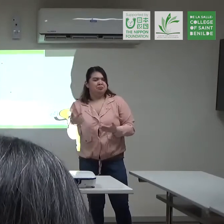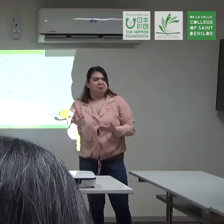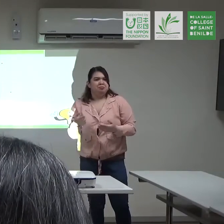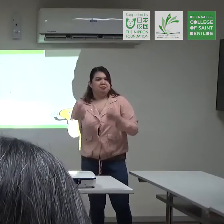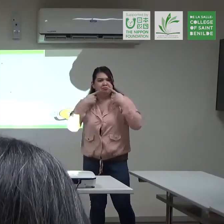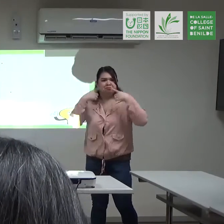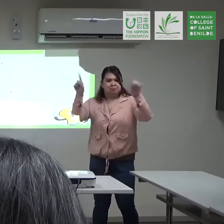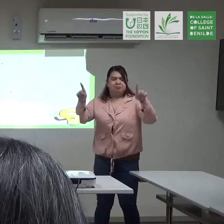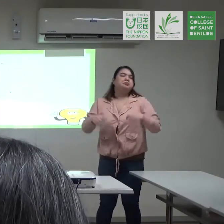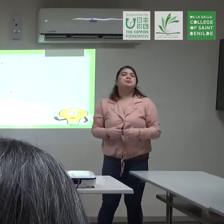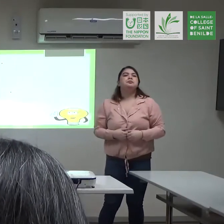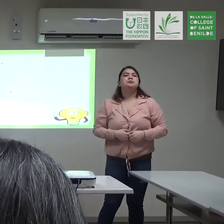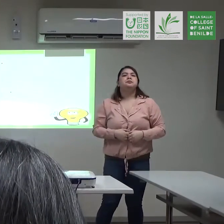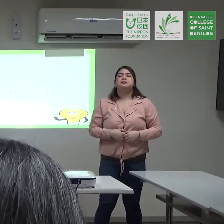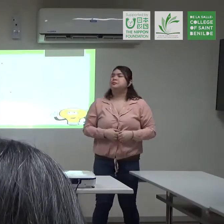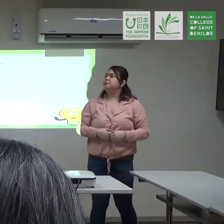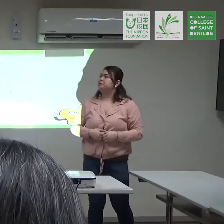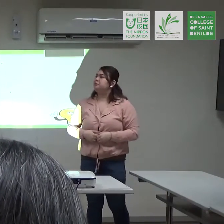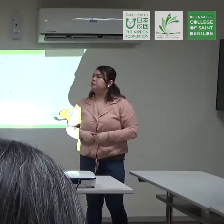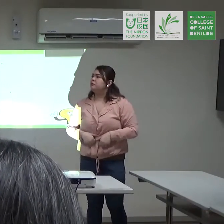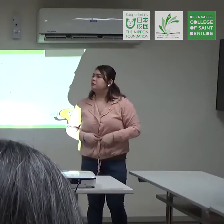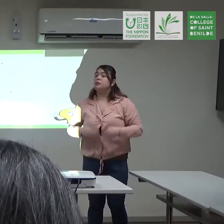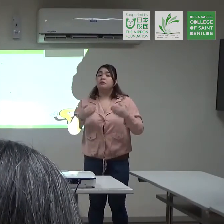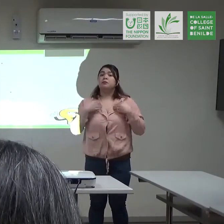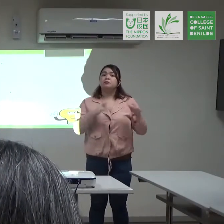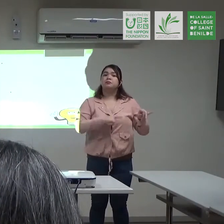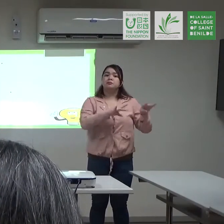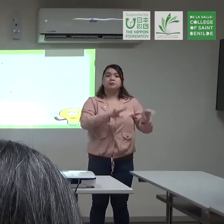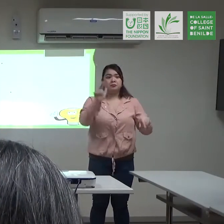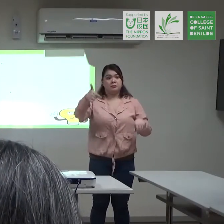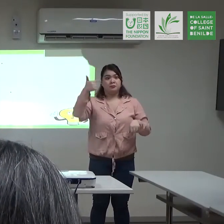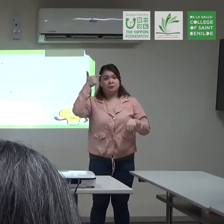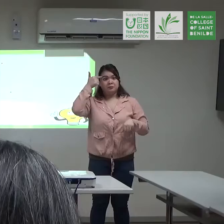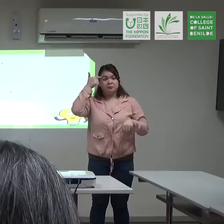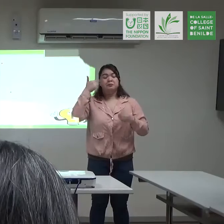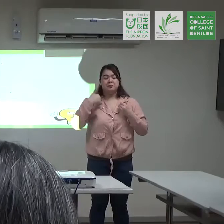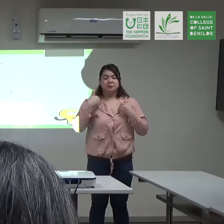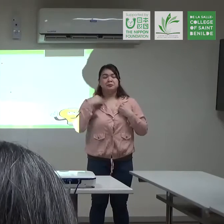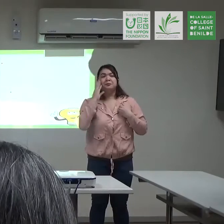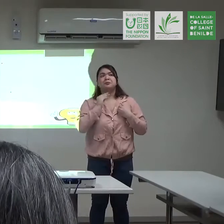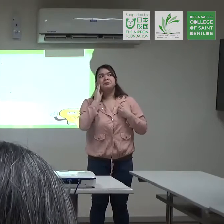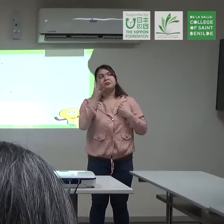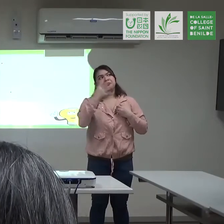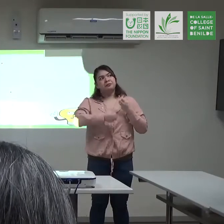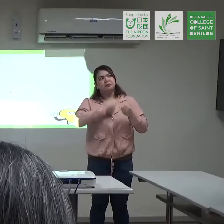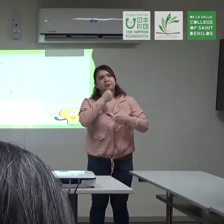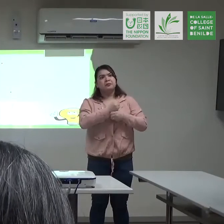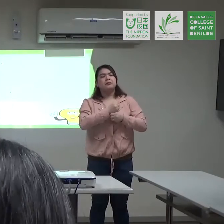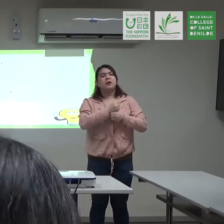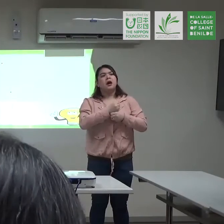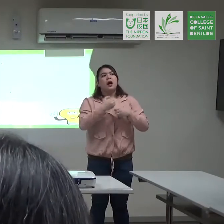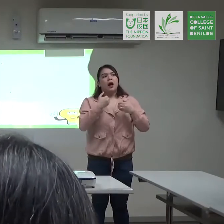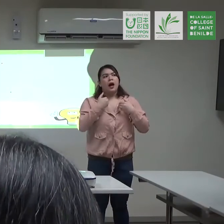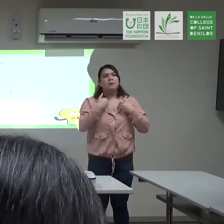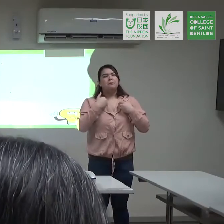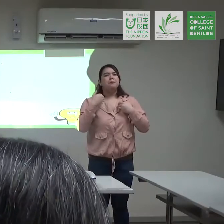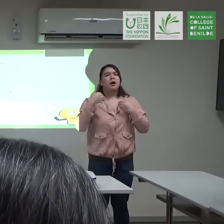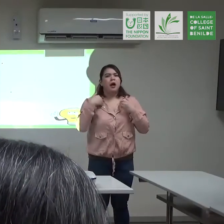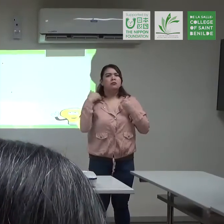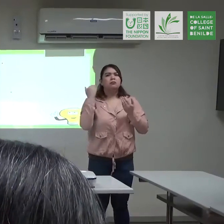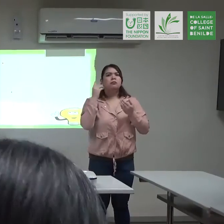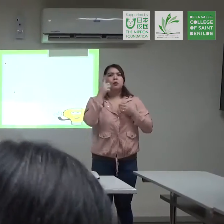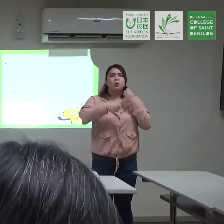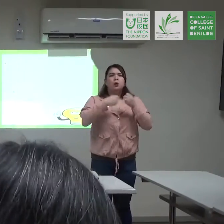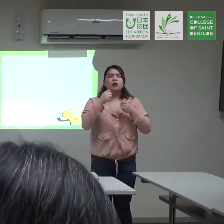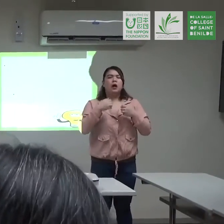we used to have a grant from the Australian government where 5 years we would go there every